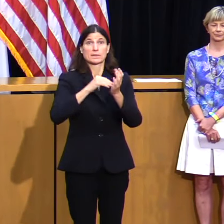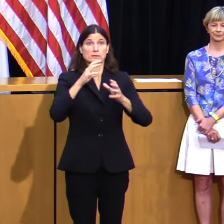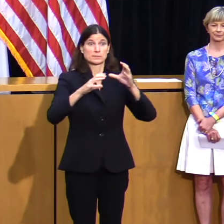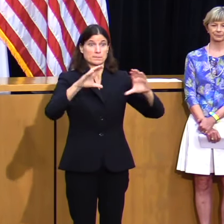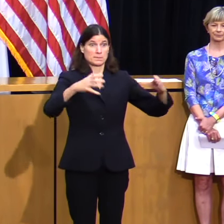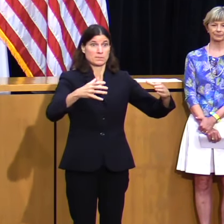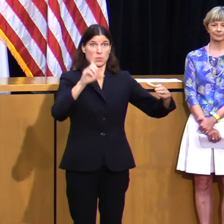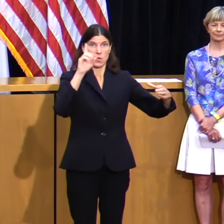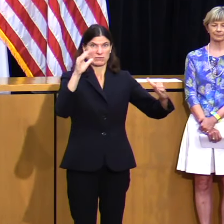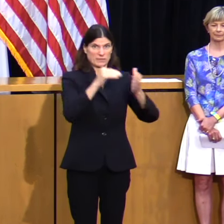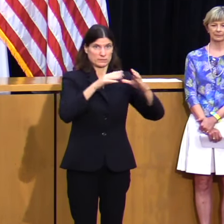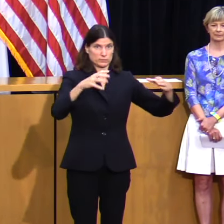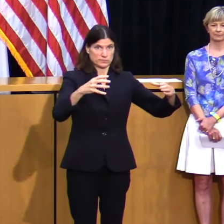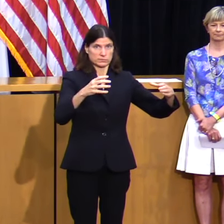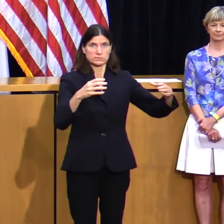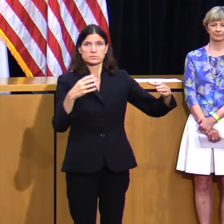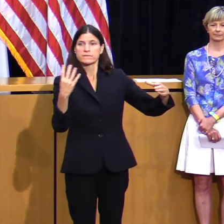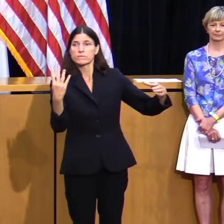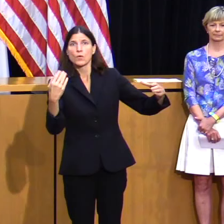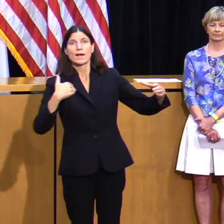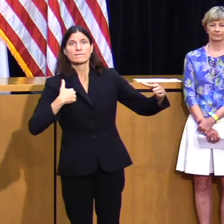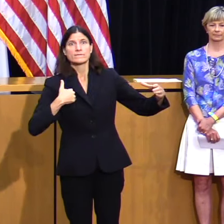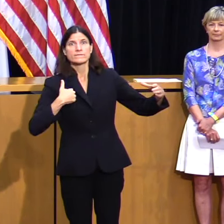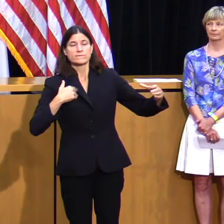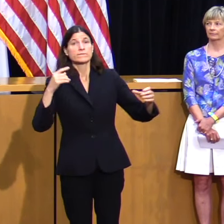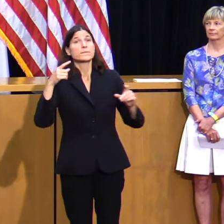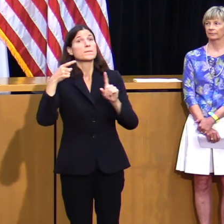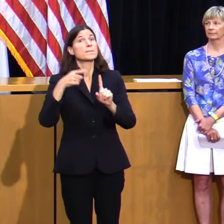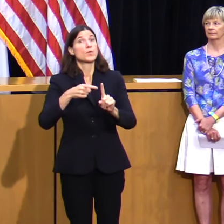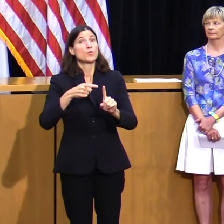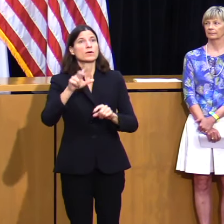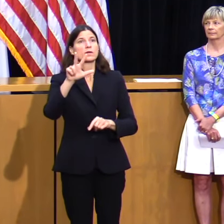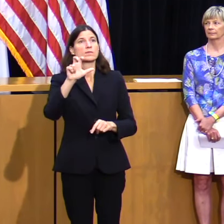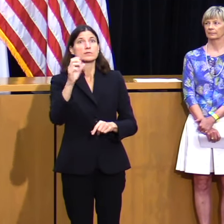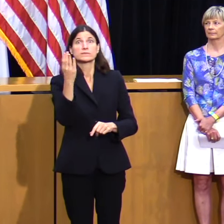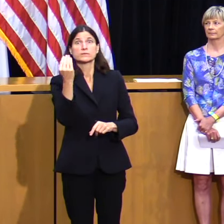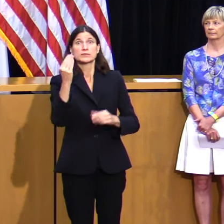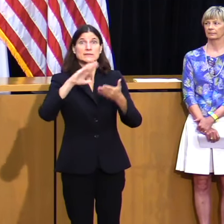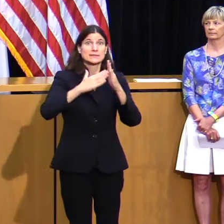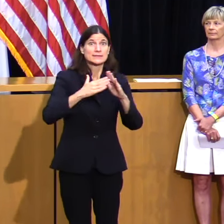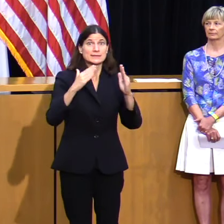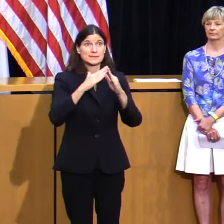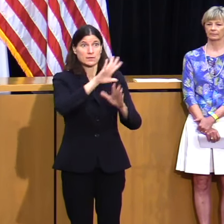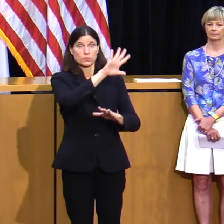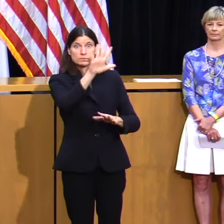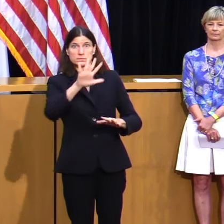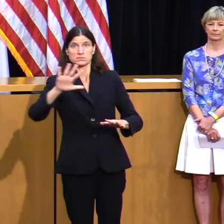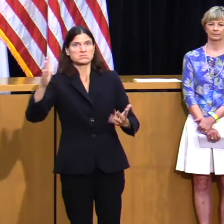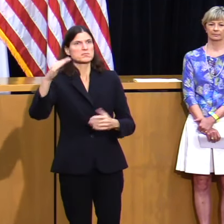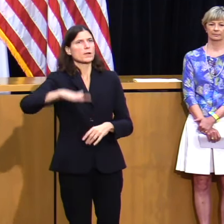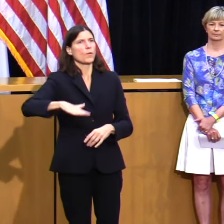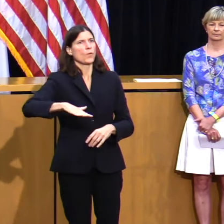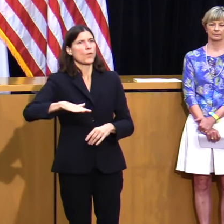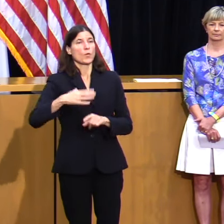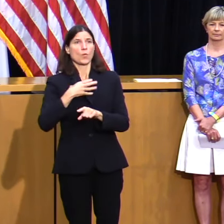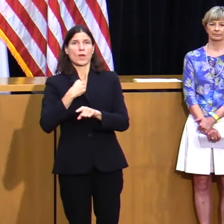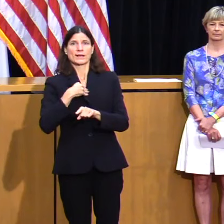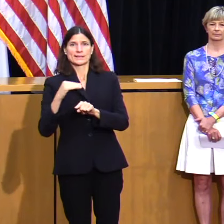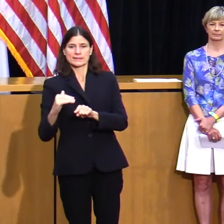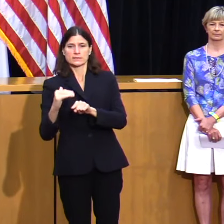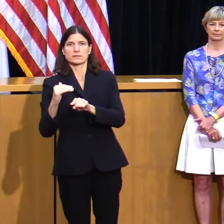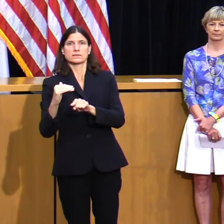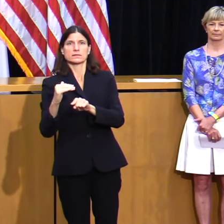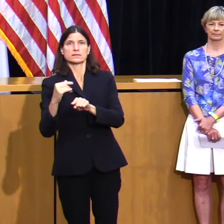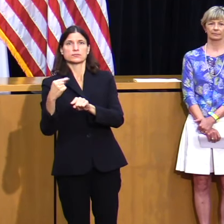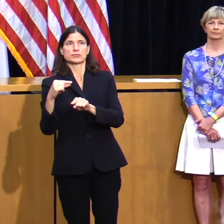majority of our communities fall into the so-called green and white categories and are experiencing next to no viral spread.